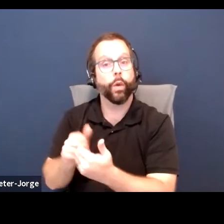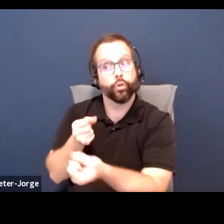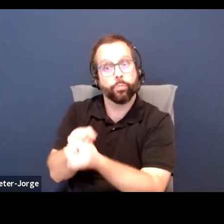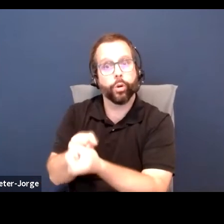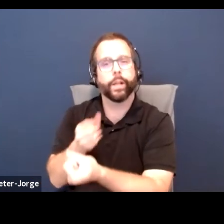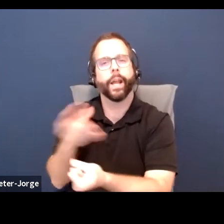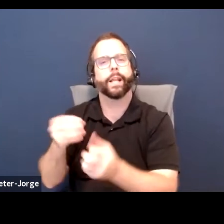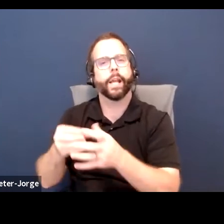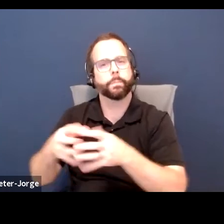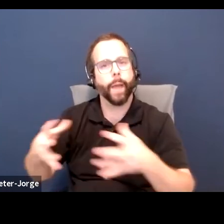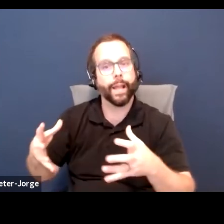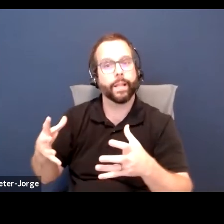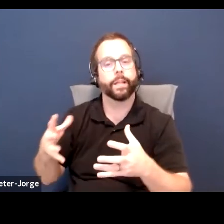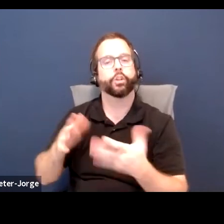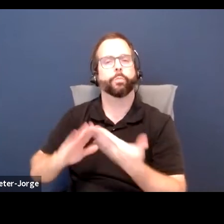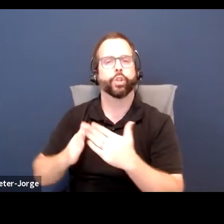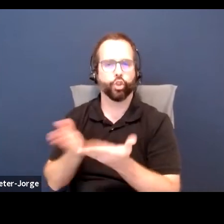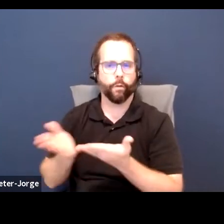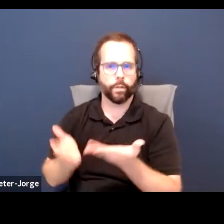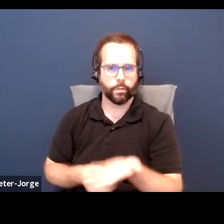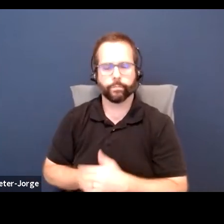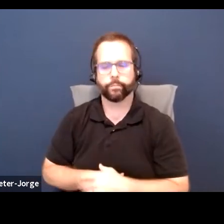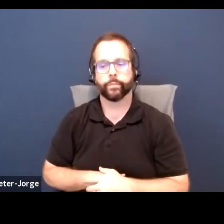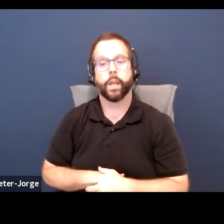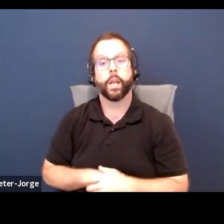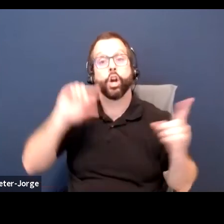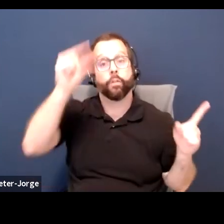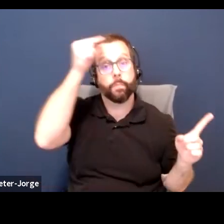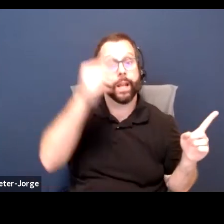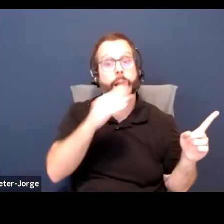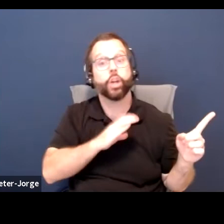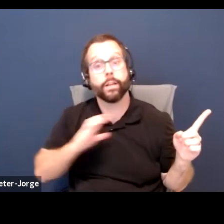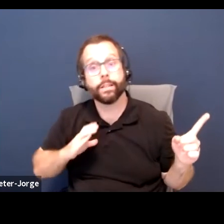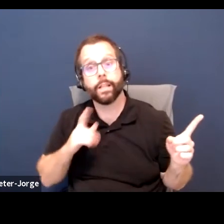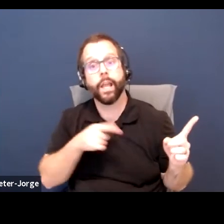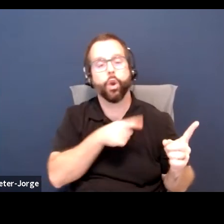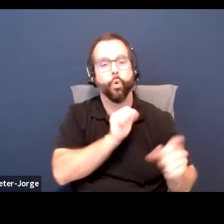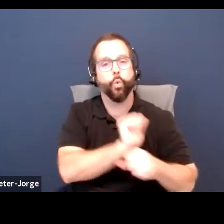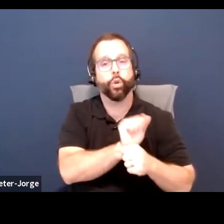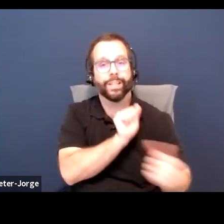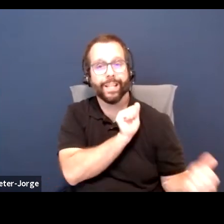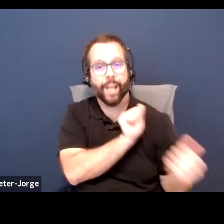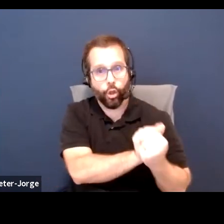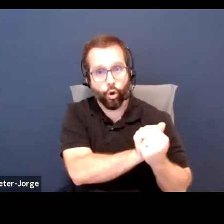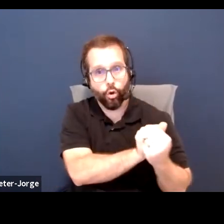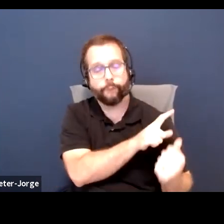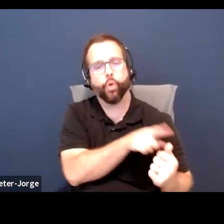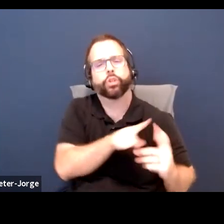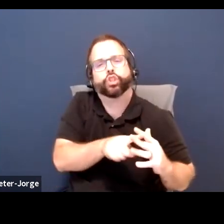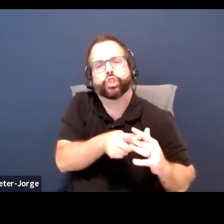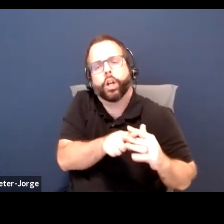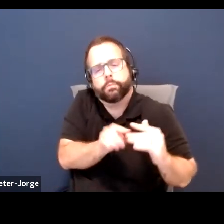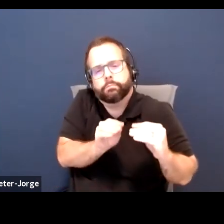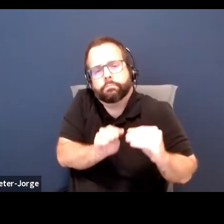community services. The administration and Congress have already worked together to take some initial first steps to